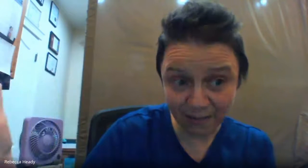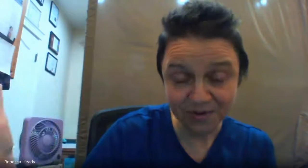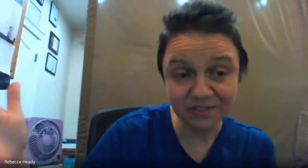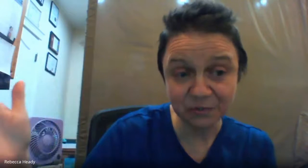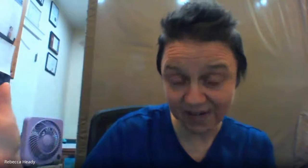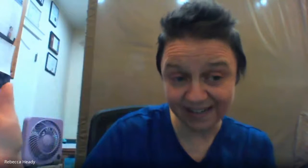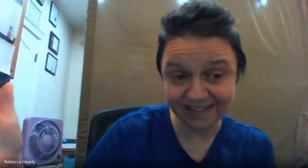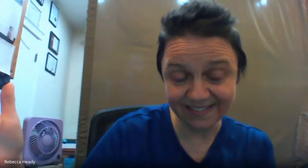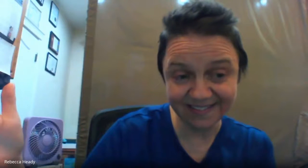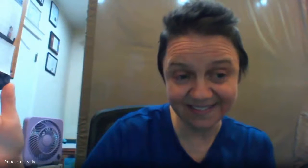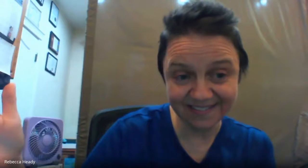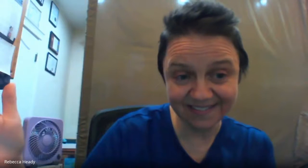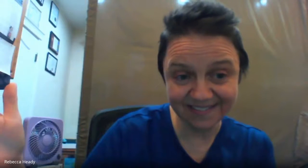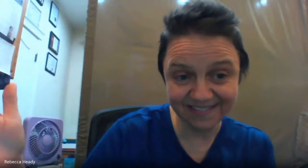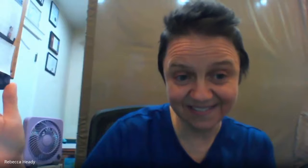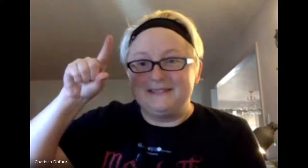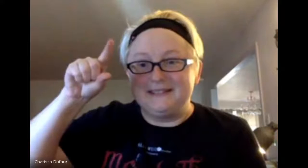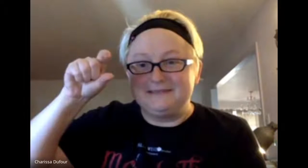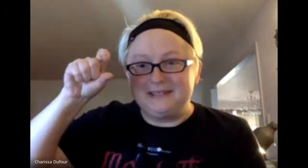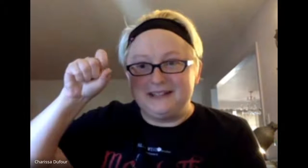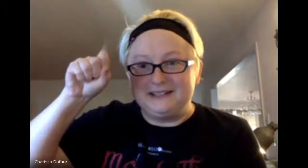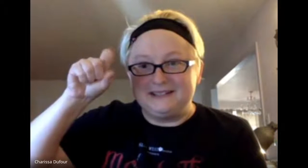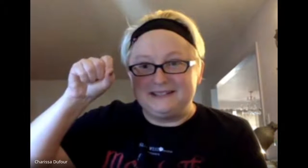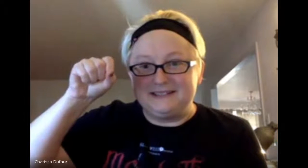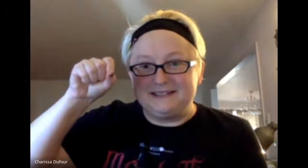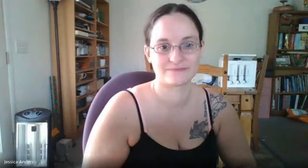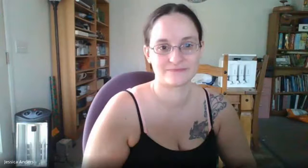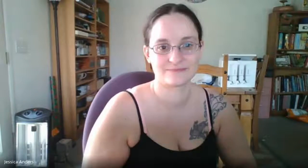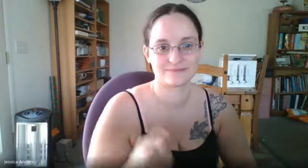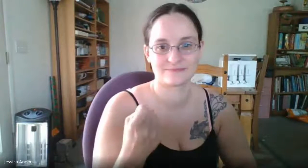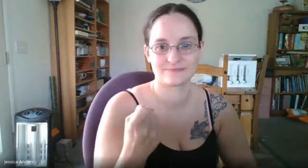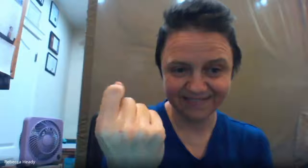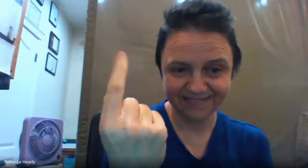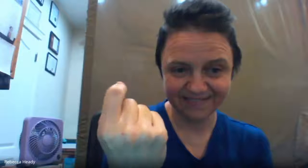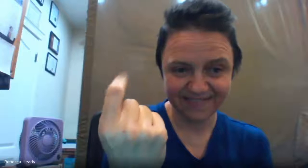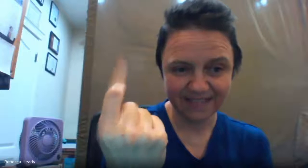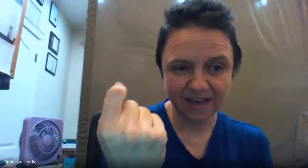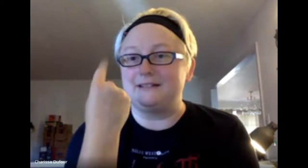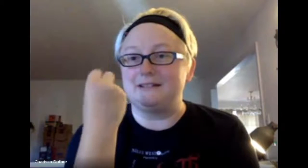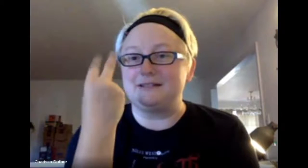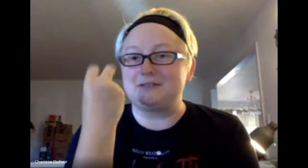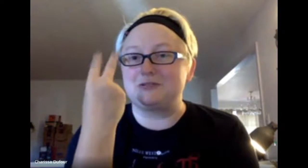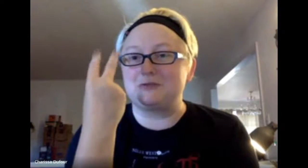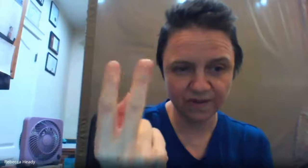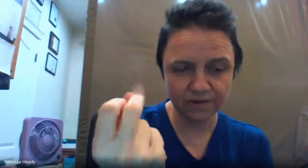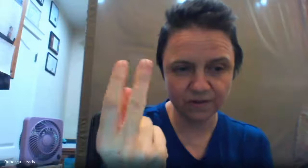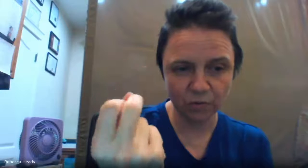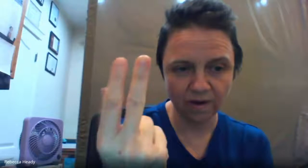20? 11, right? Flip your hand. Okay. 11, 12. 12, 13,